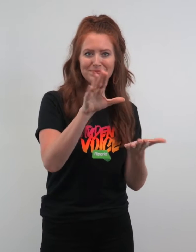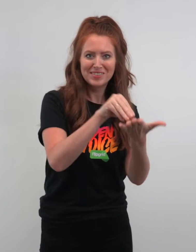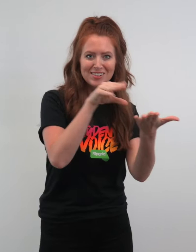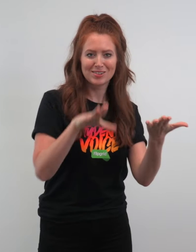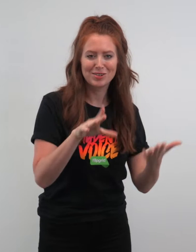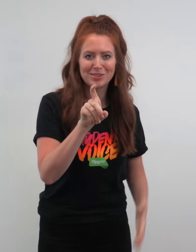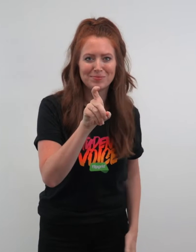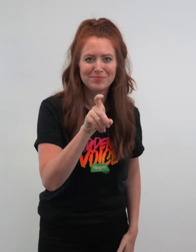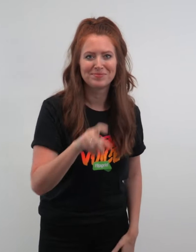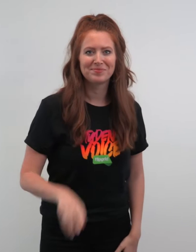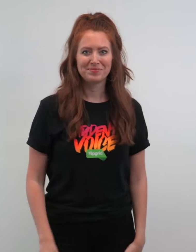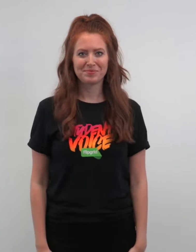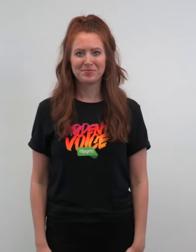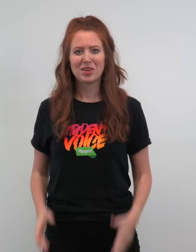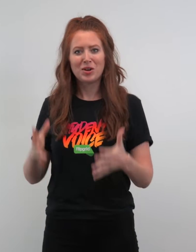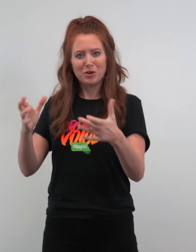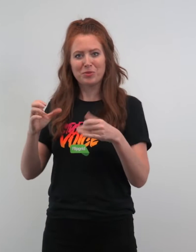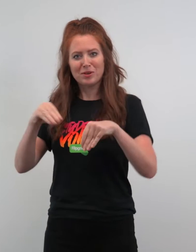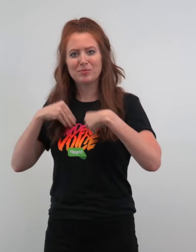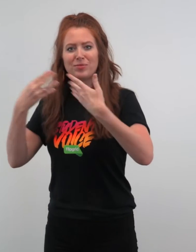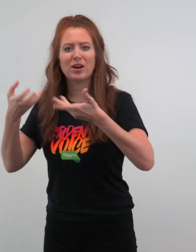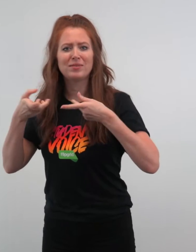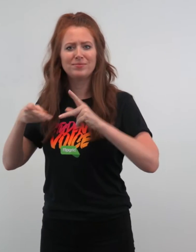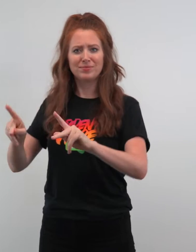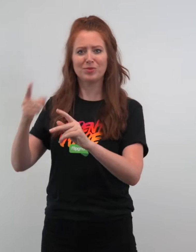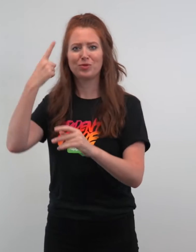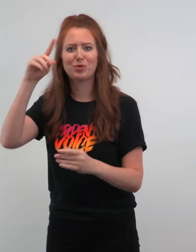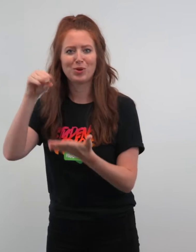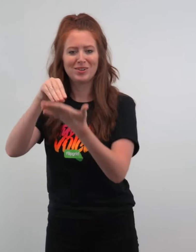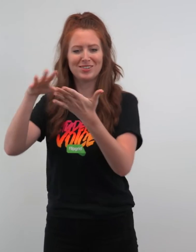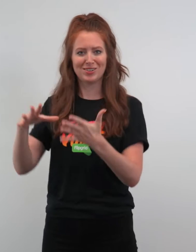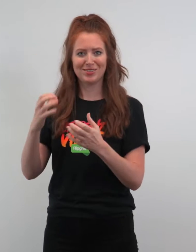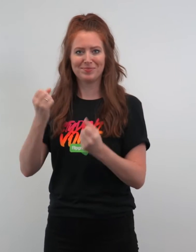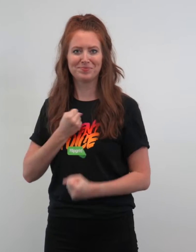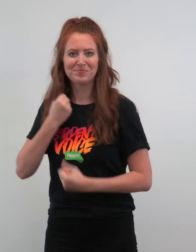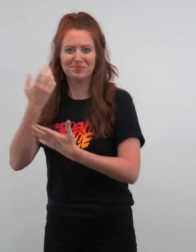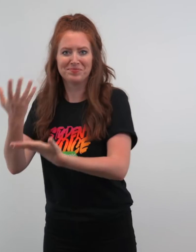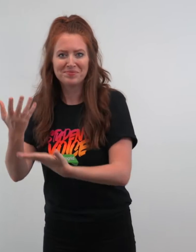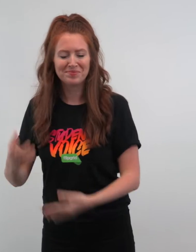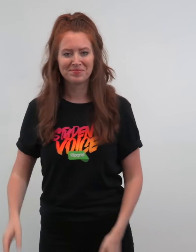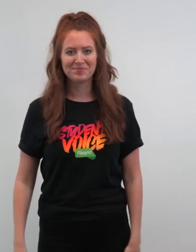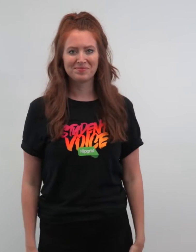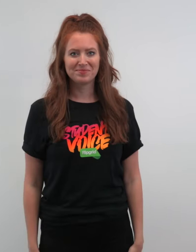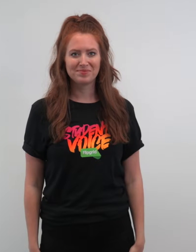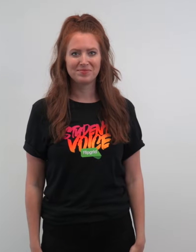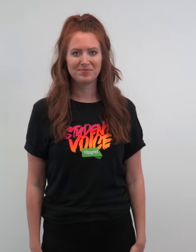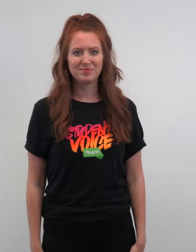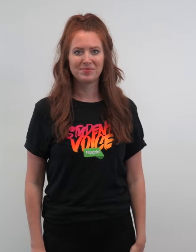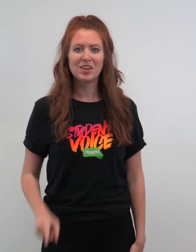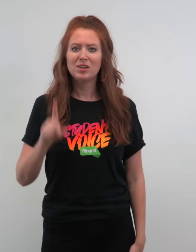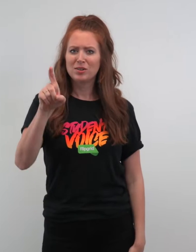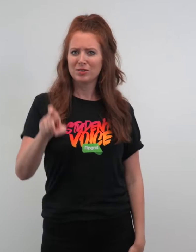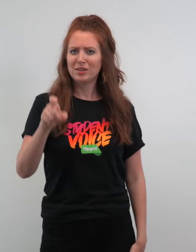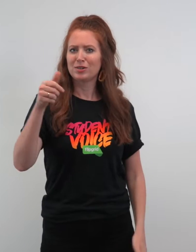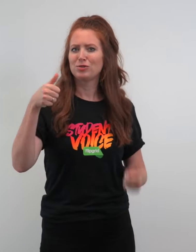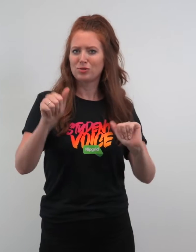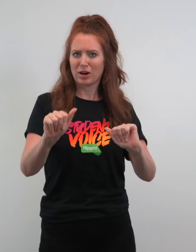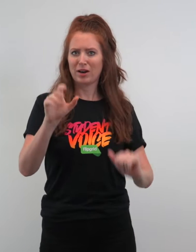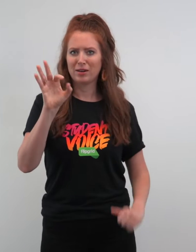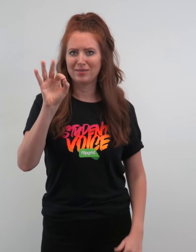Are you trying to connect with your students? You want to provide opportunities for student expression and student voice? You